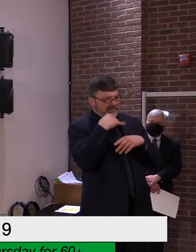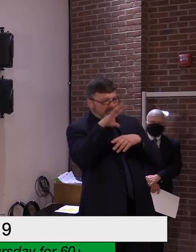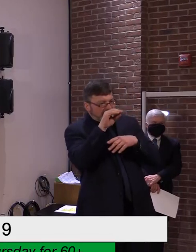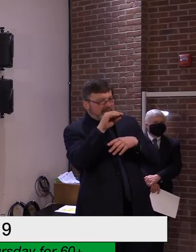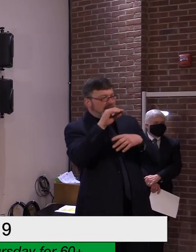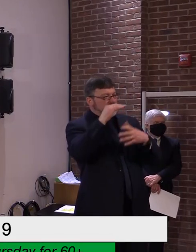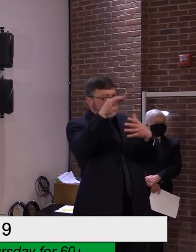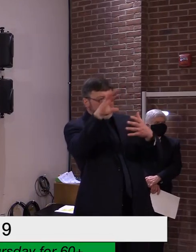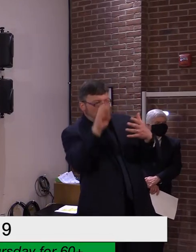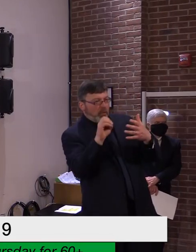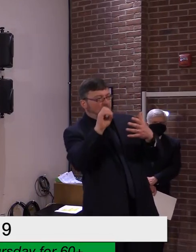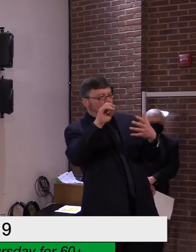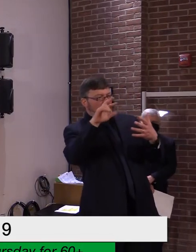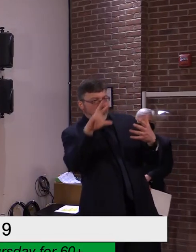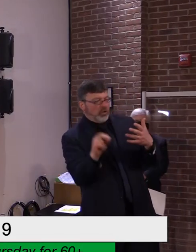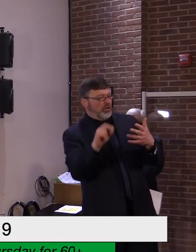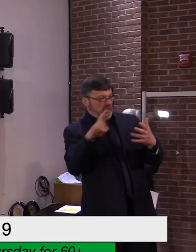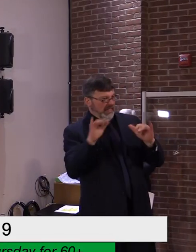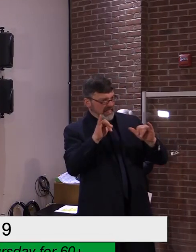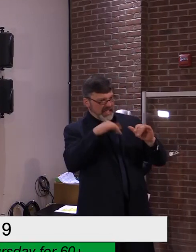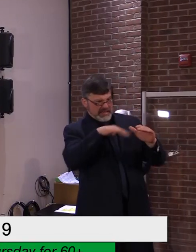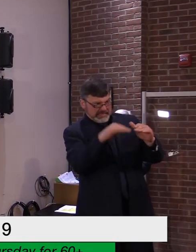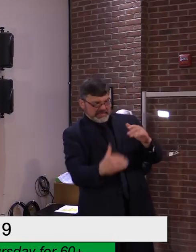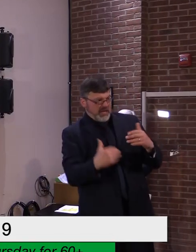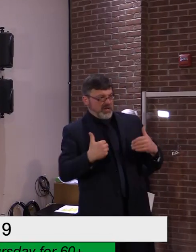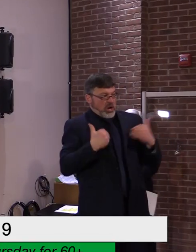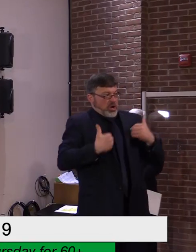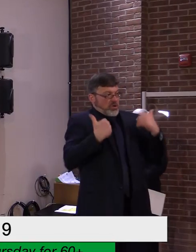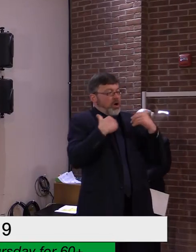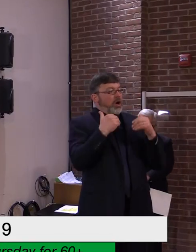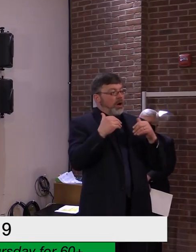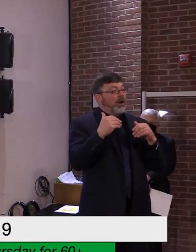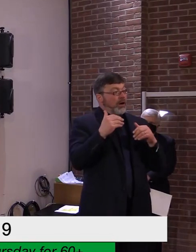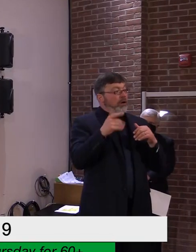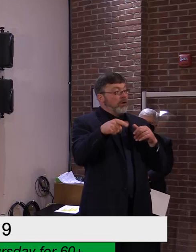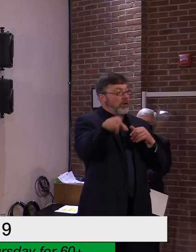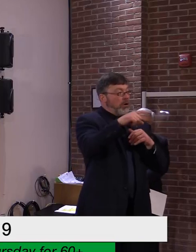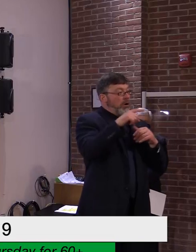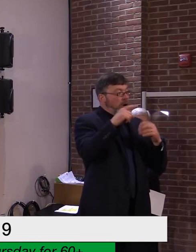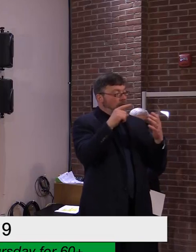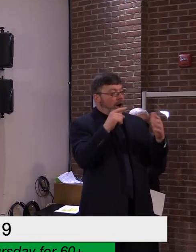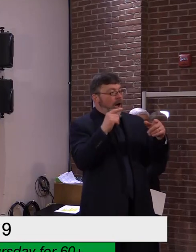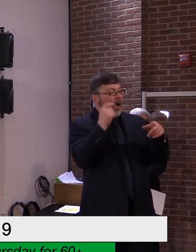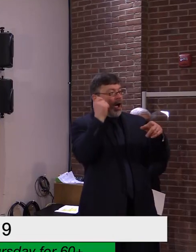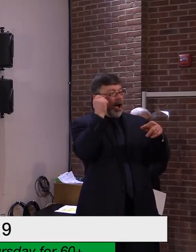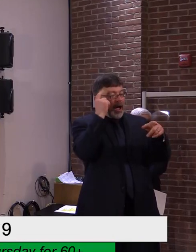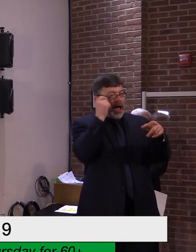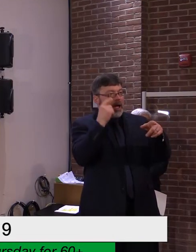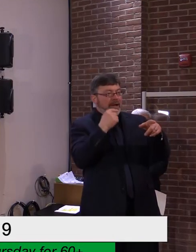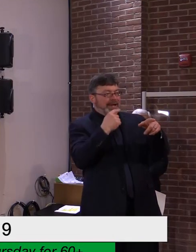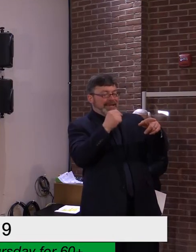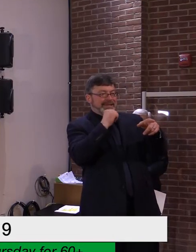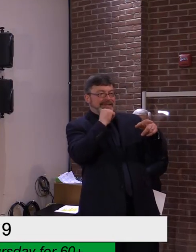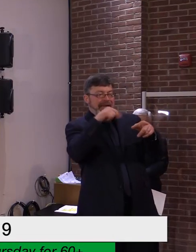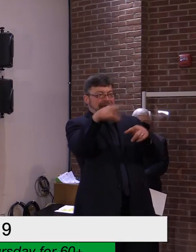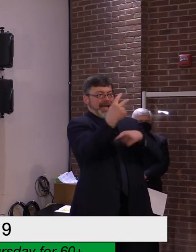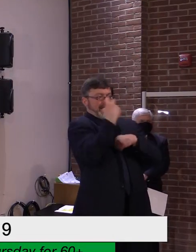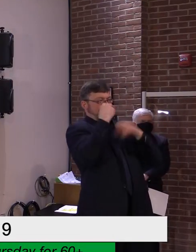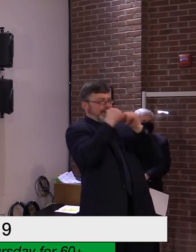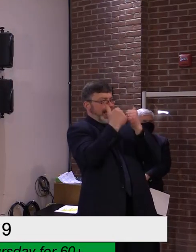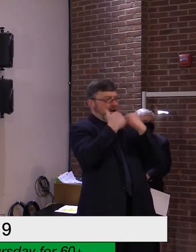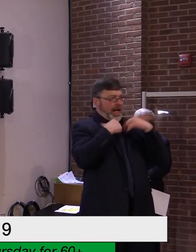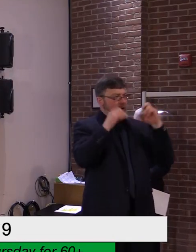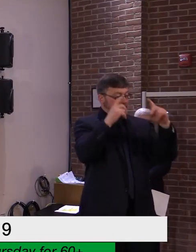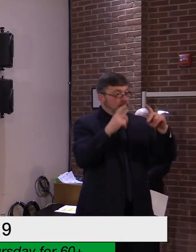those age groups will see a variety of messaging campaigns, much on social media, but not exclusively, some on very traditional